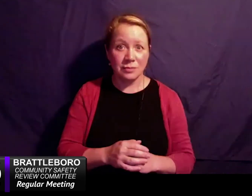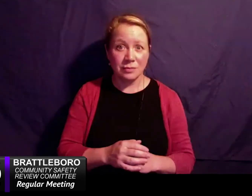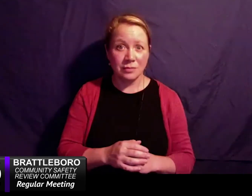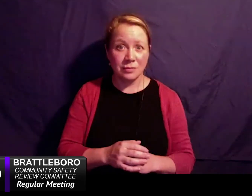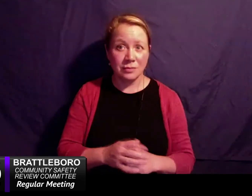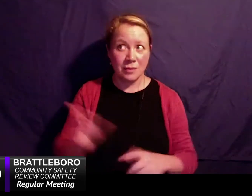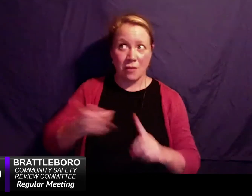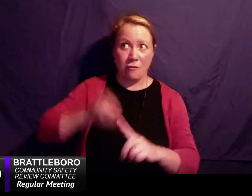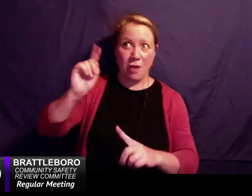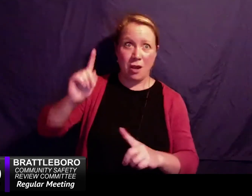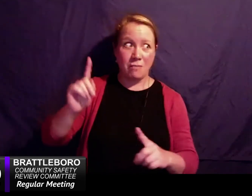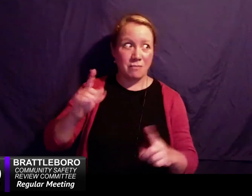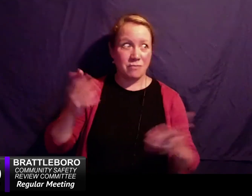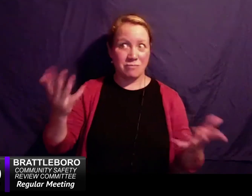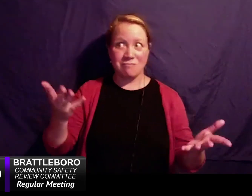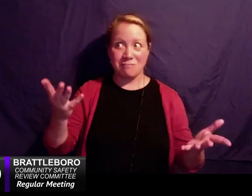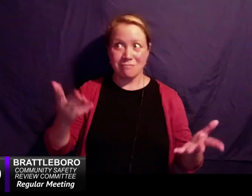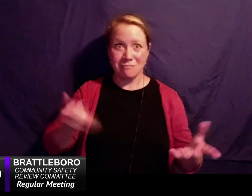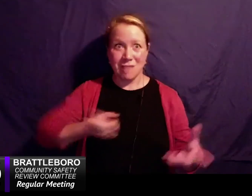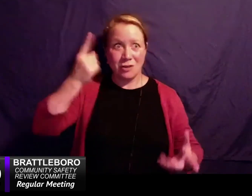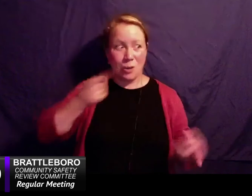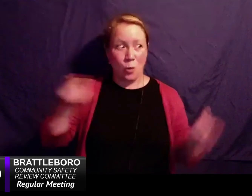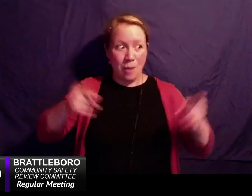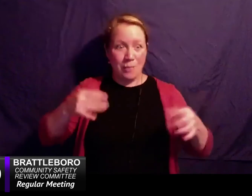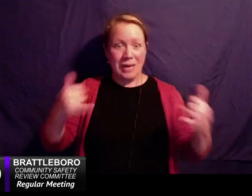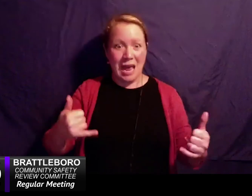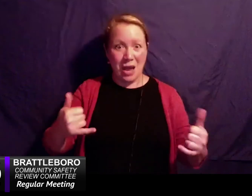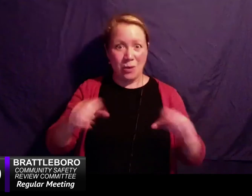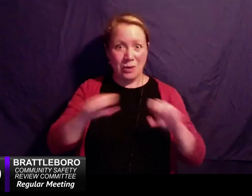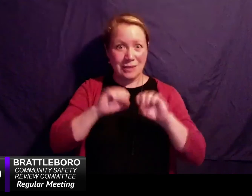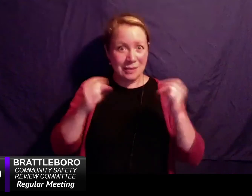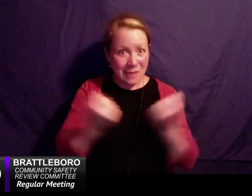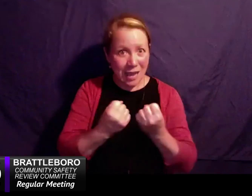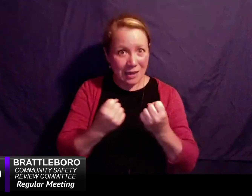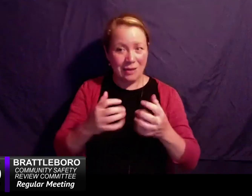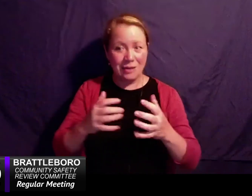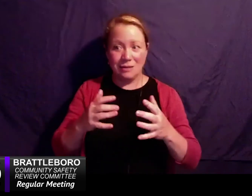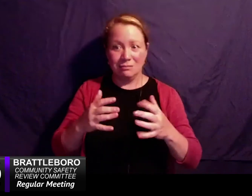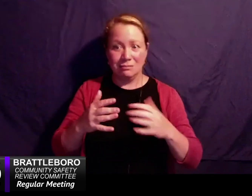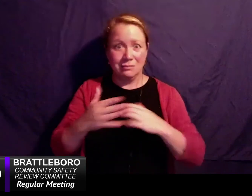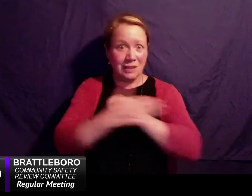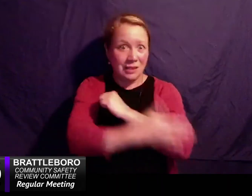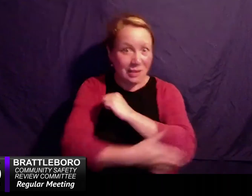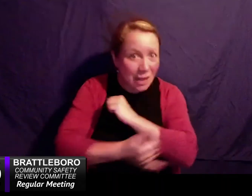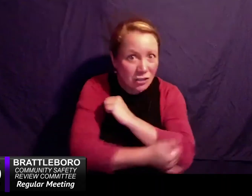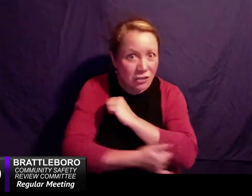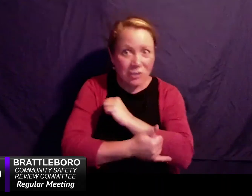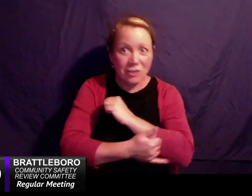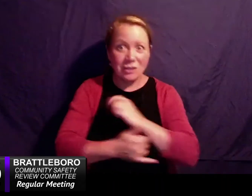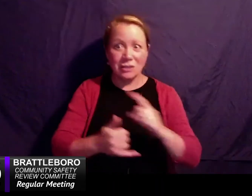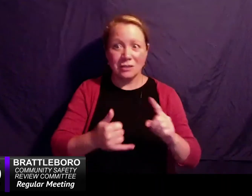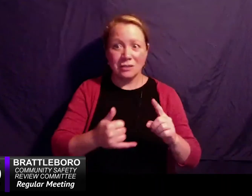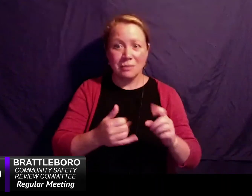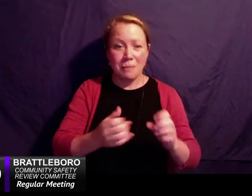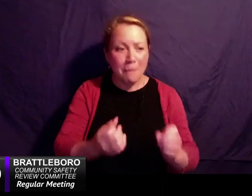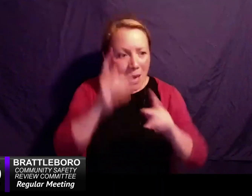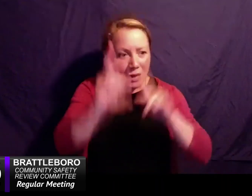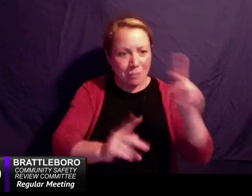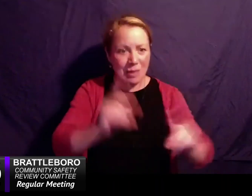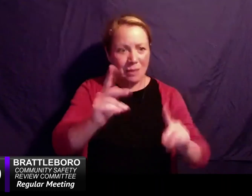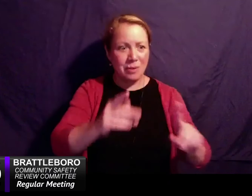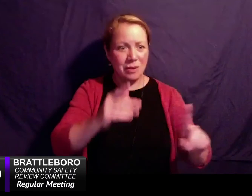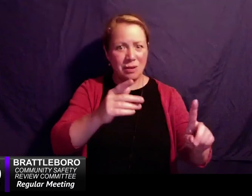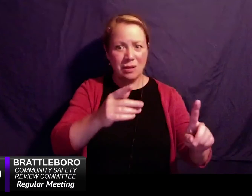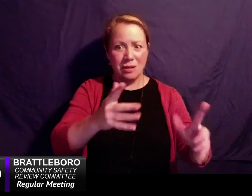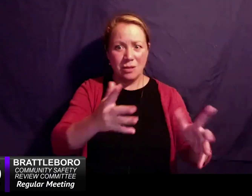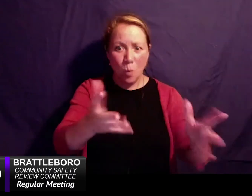acknowledgement of the moment that we're in as a country, some specific desires of many different people, different specific desires of many people